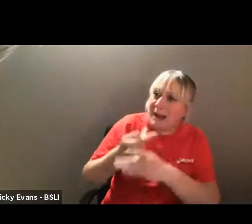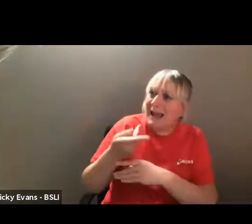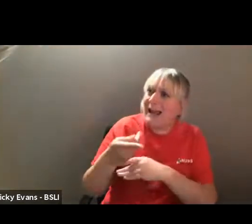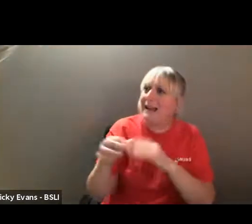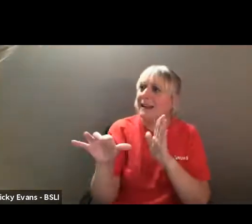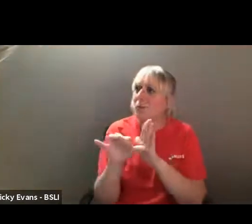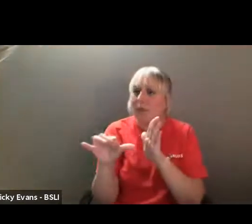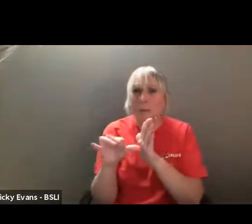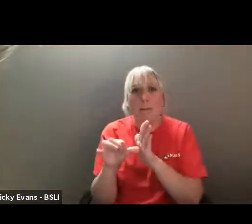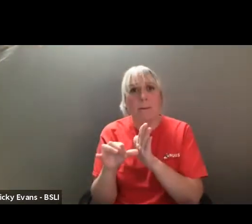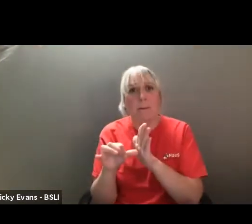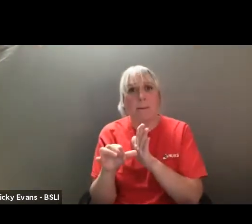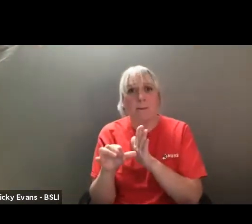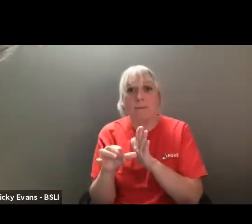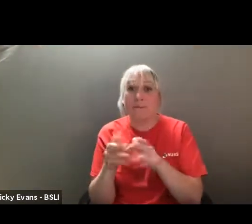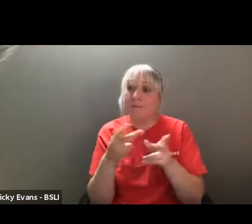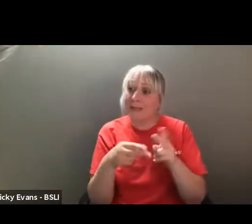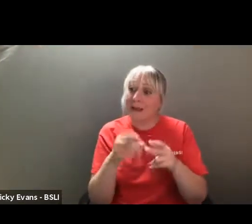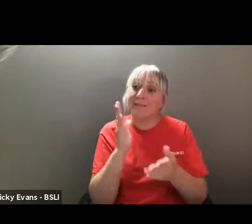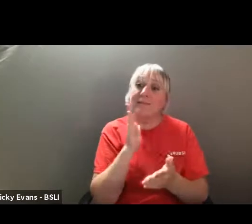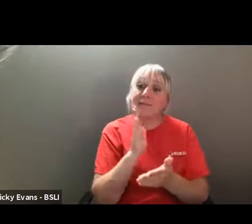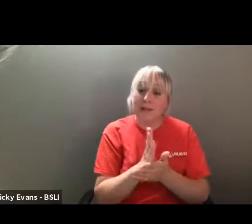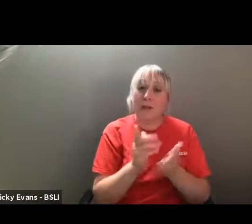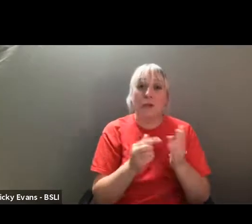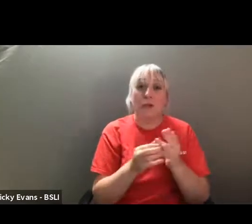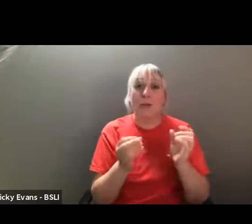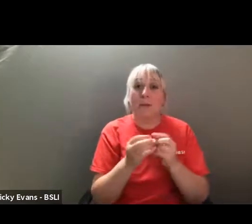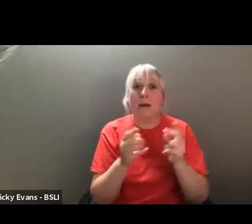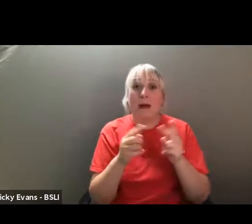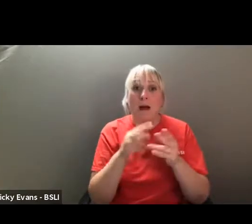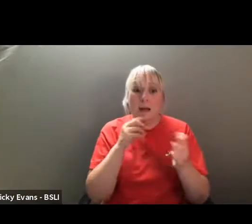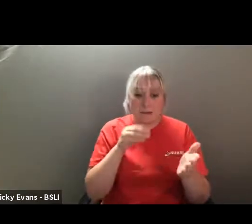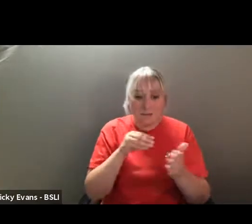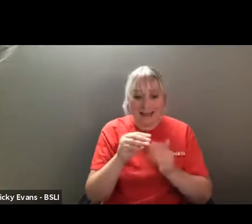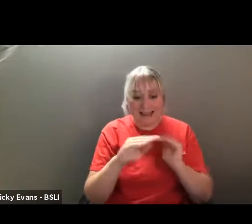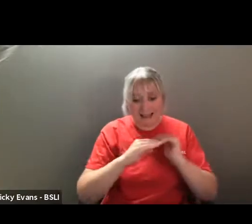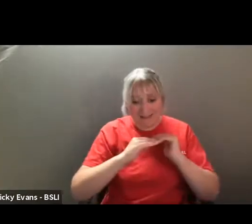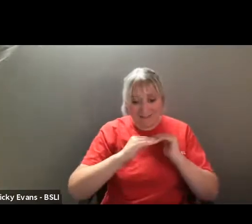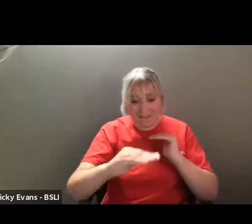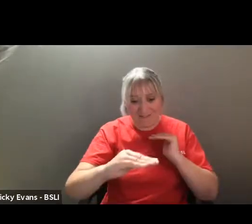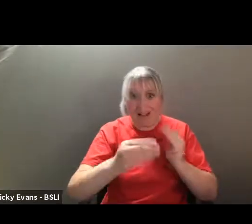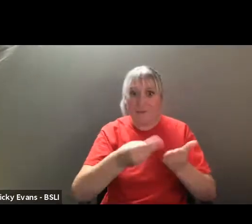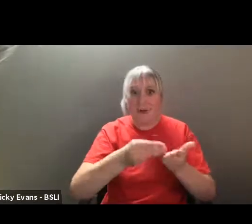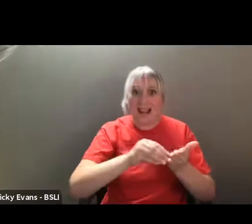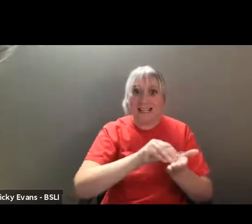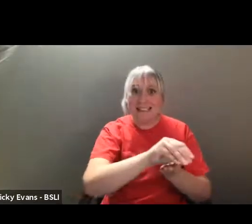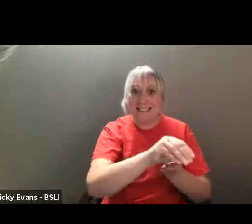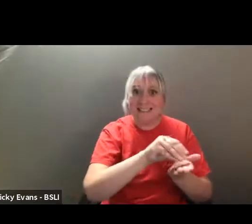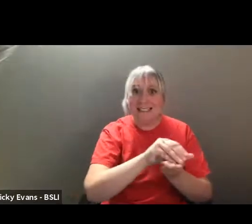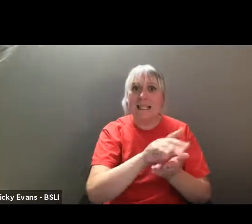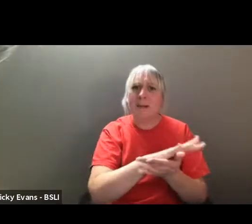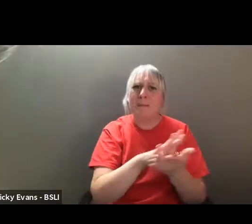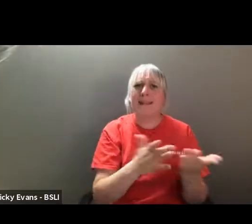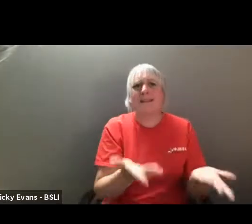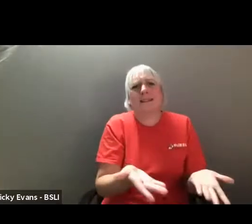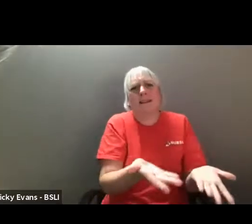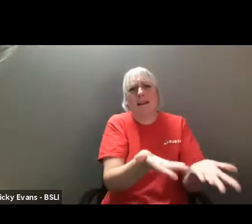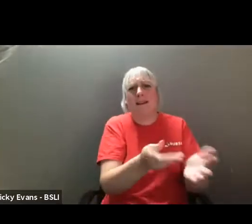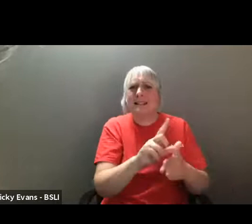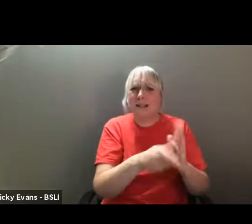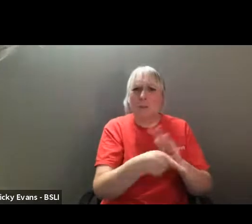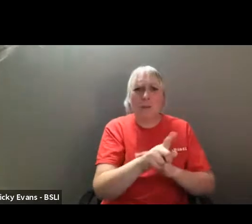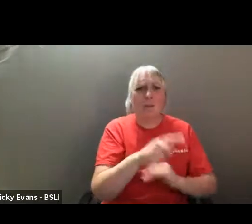if universal basic income is paid at a flat rate to everybody, then disabled people would be considerably worse